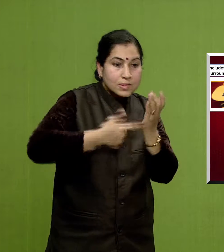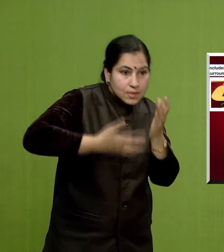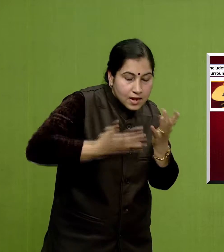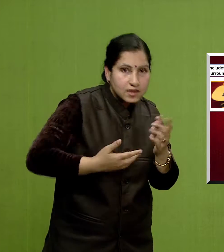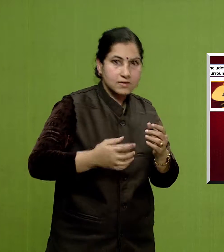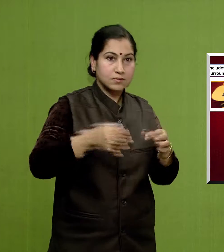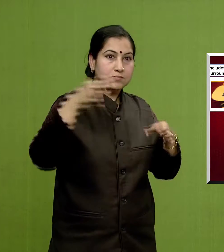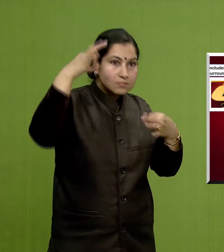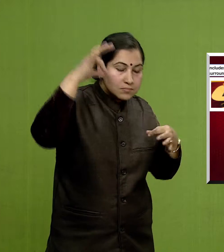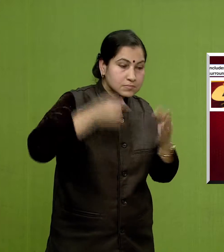dance are provided.